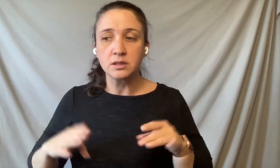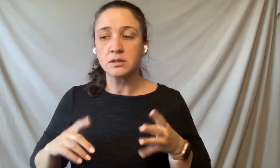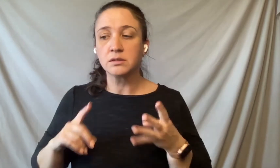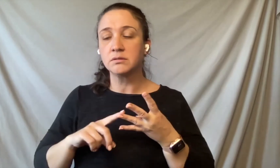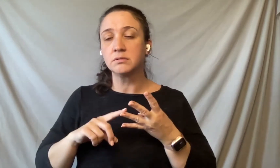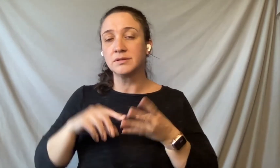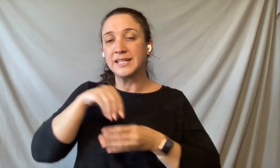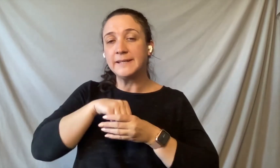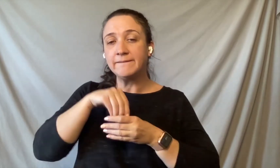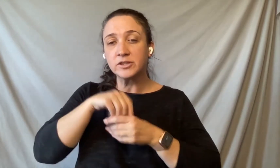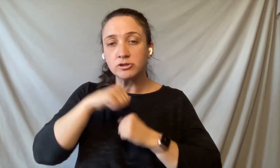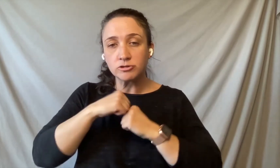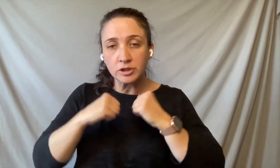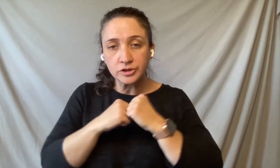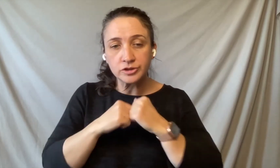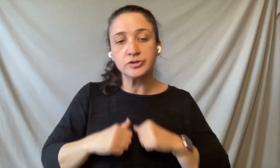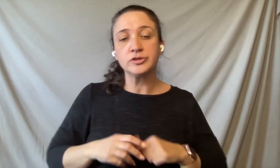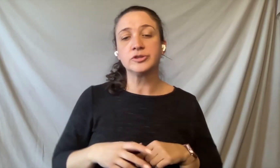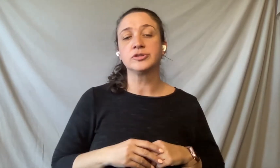infrastructure.